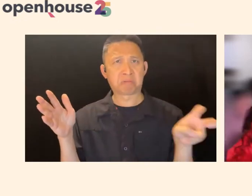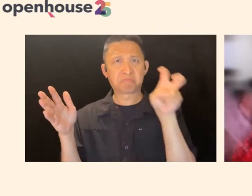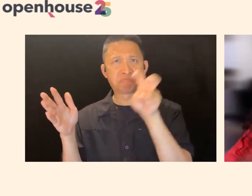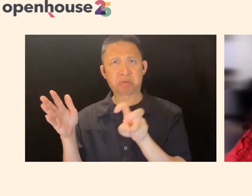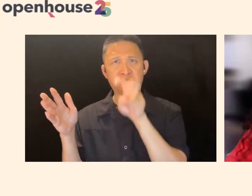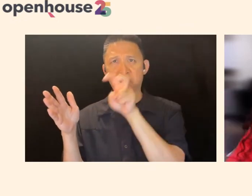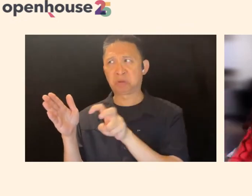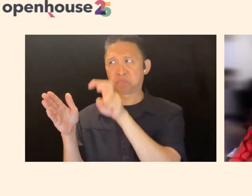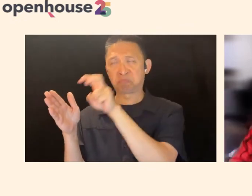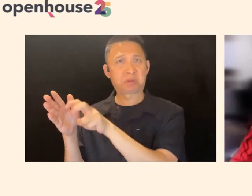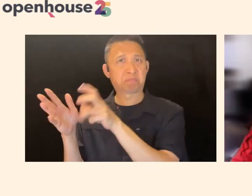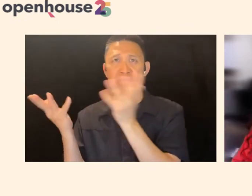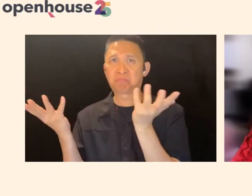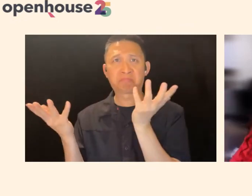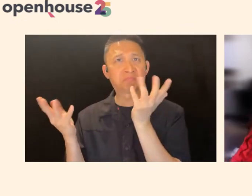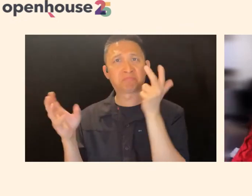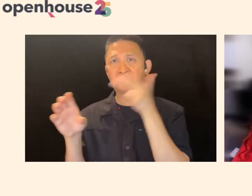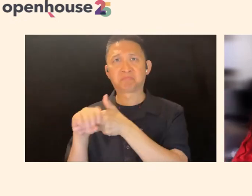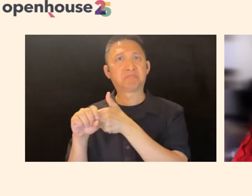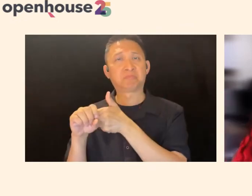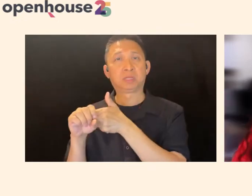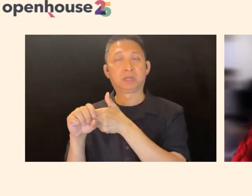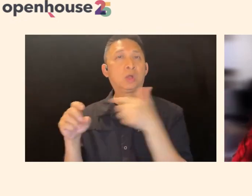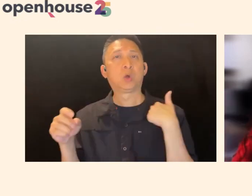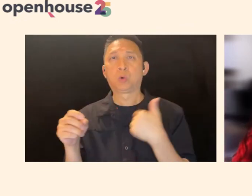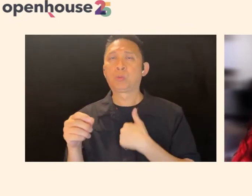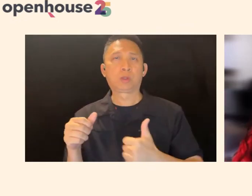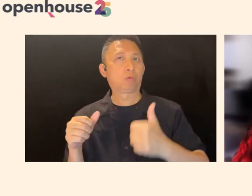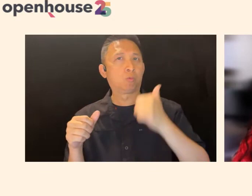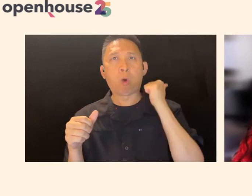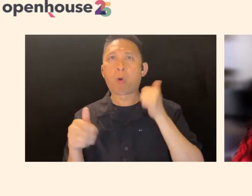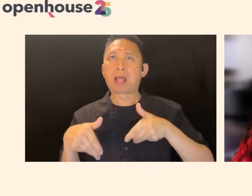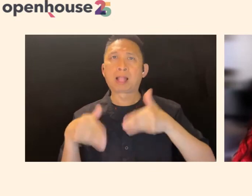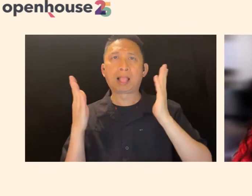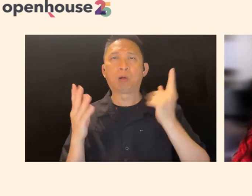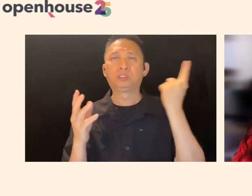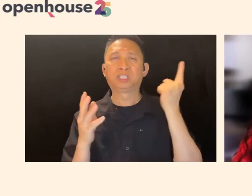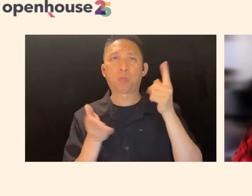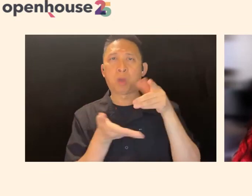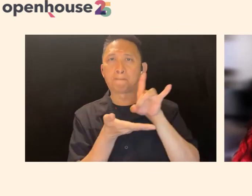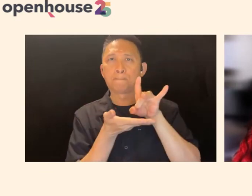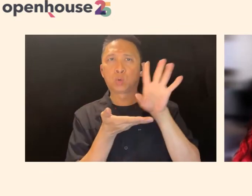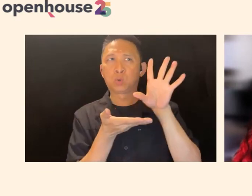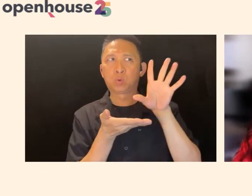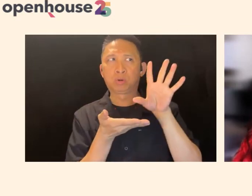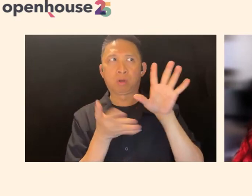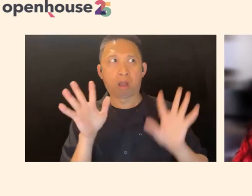there's no way that we will let them drop through the cracks. mm.